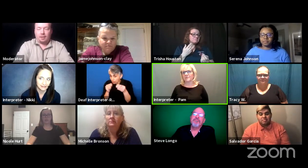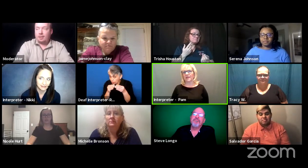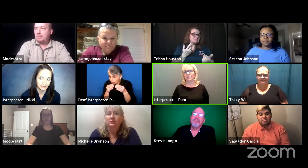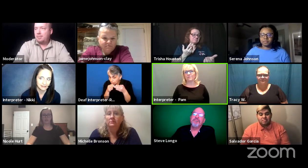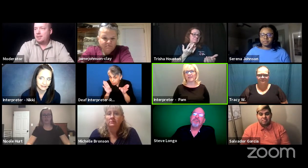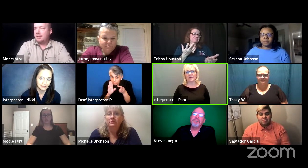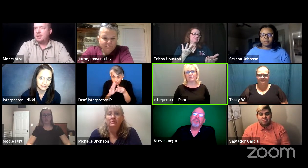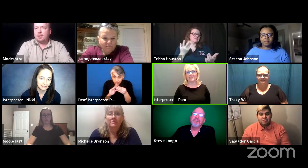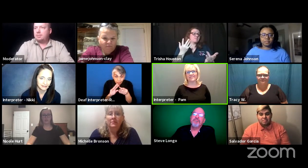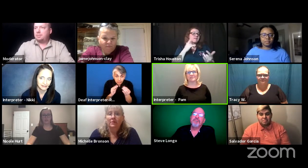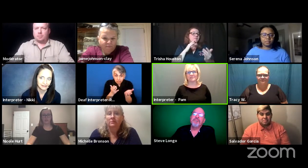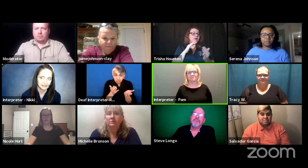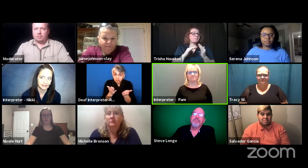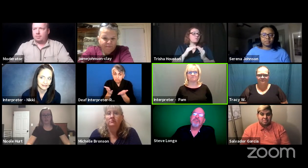Any public comments?